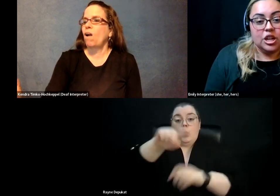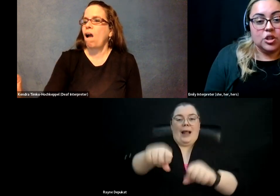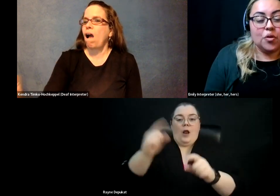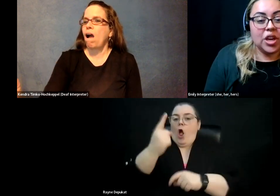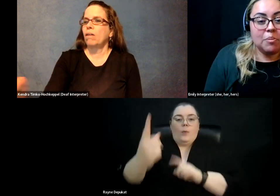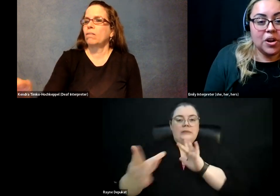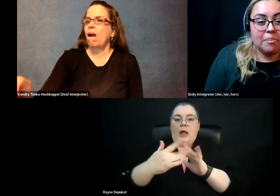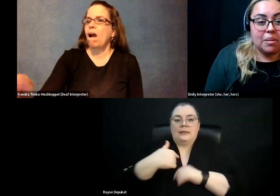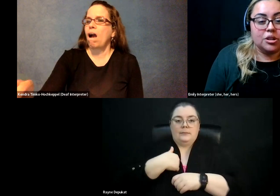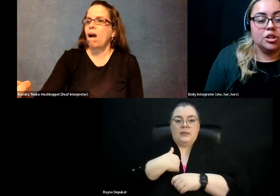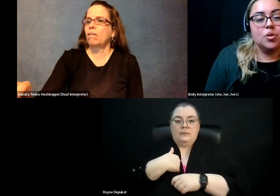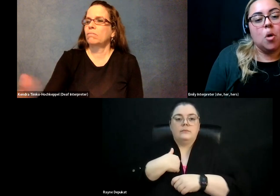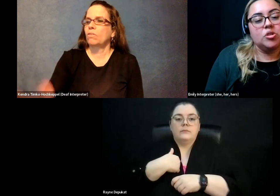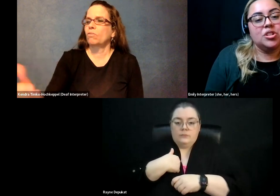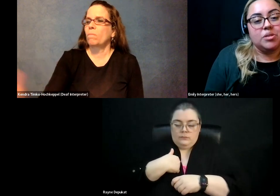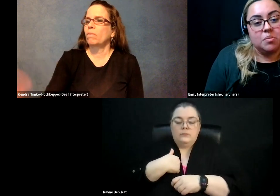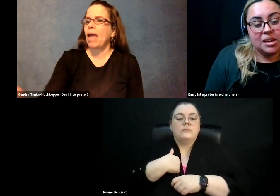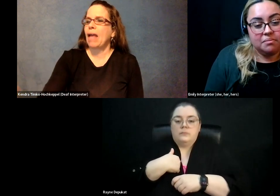So for the community members, you could always reach out to me.